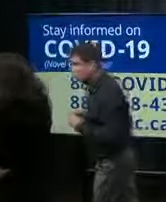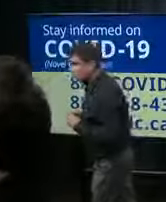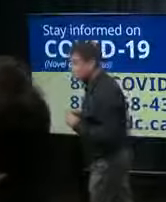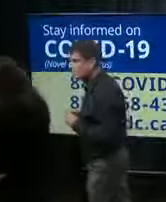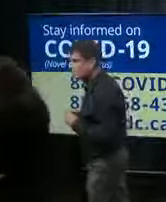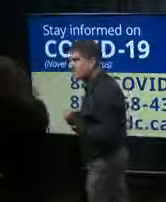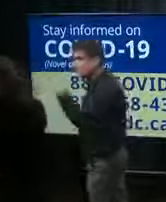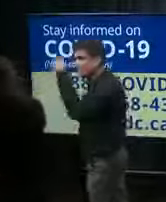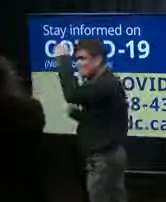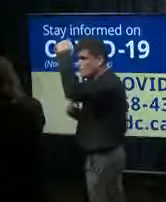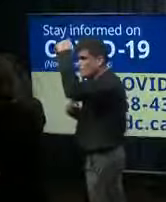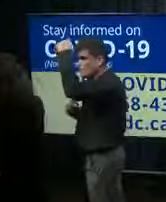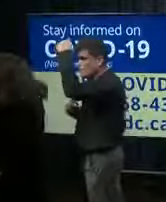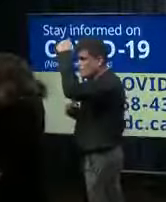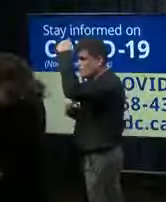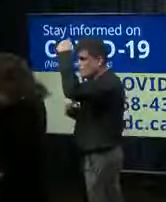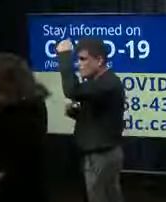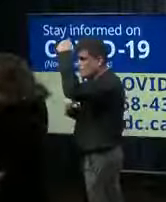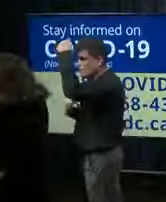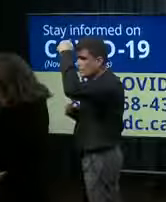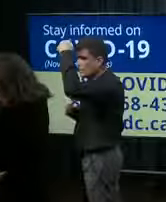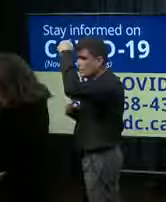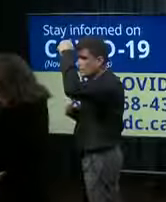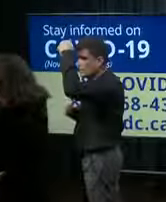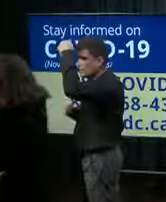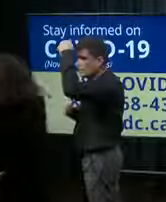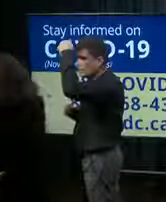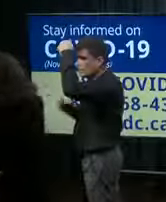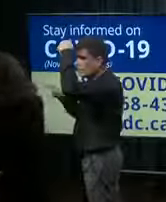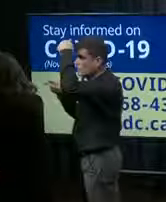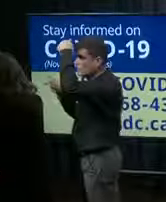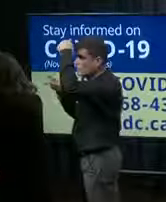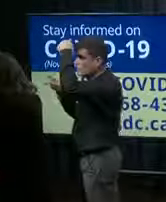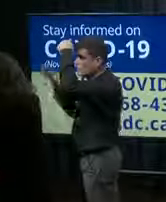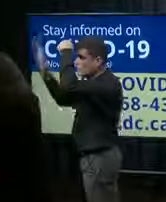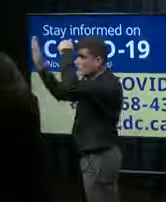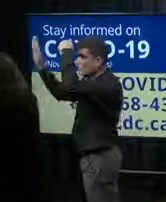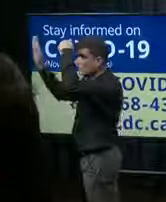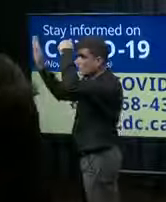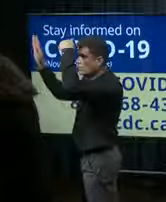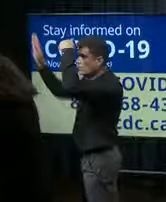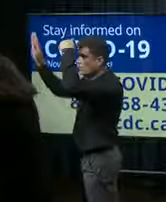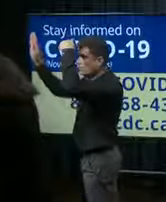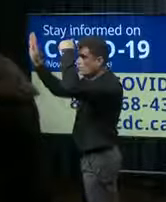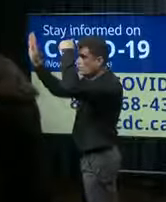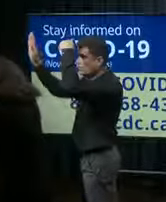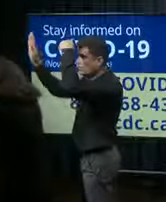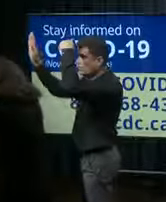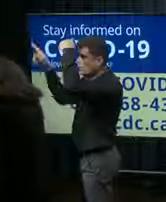Ladies and gentlemen, this completes this conference call. Thank you for your participation and have a nice day.